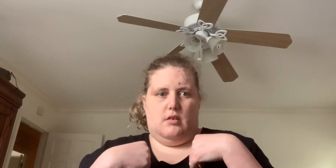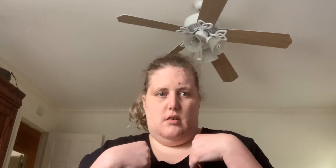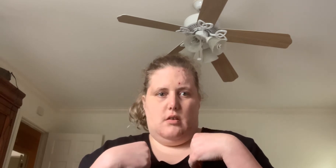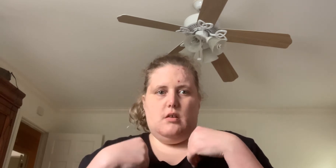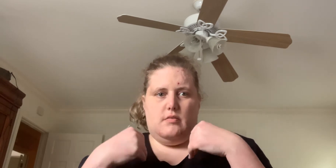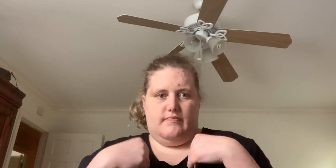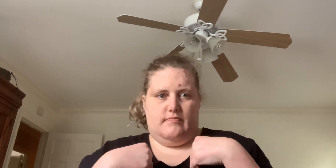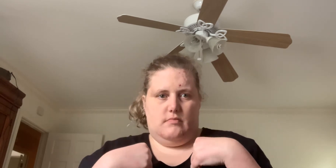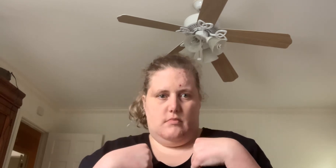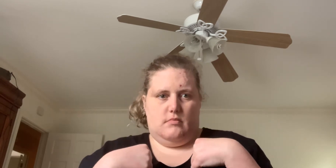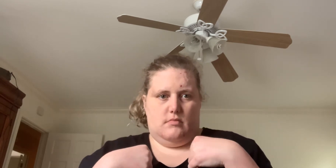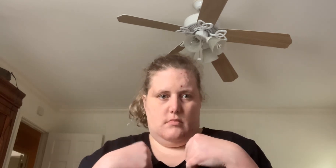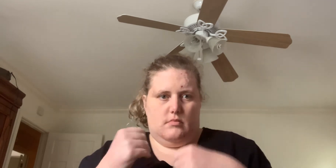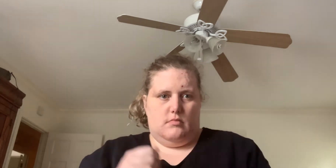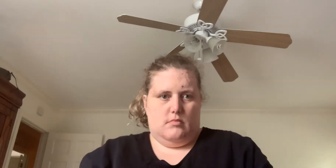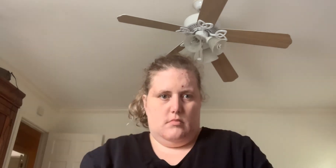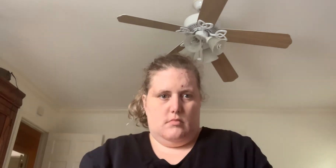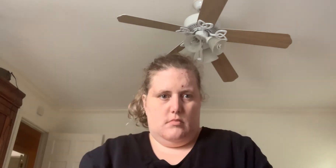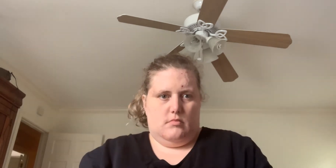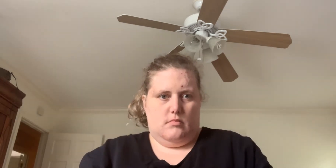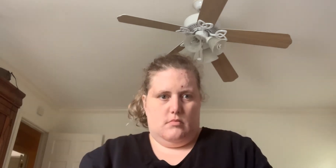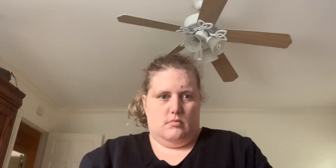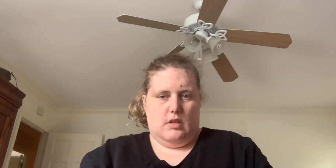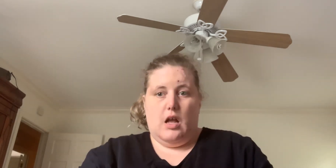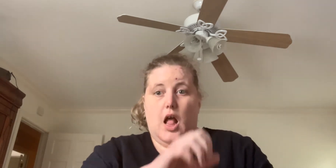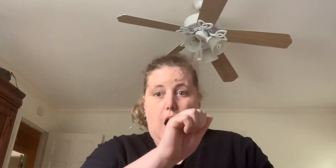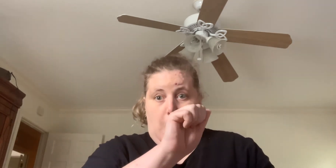equation of aluminum.